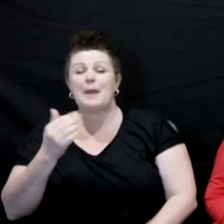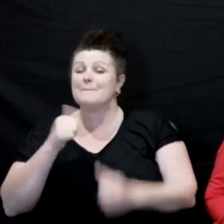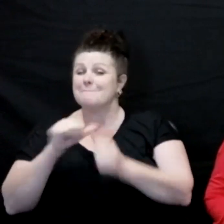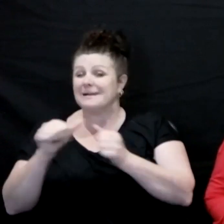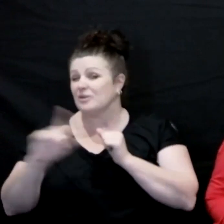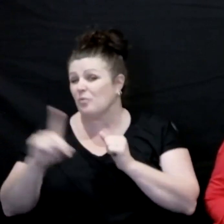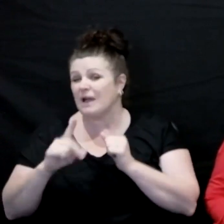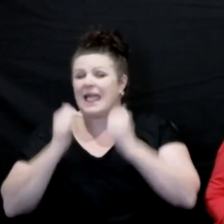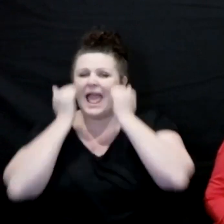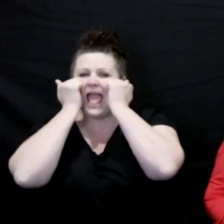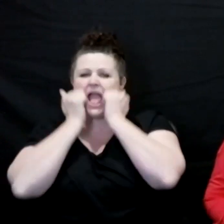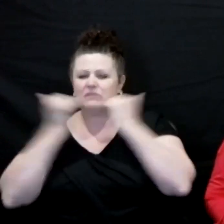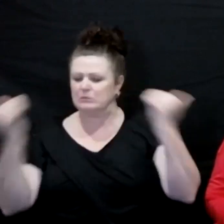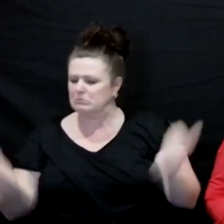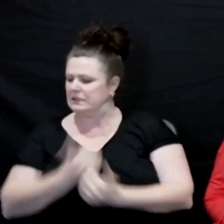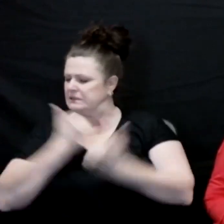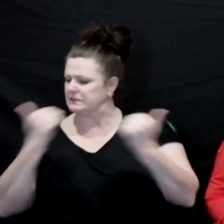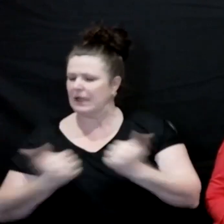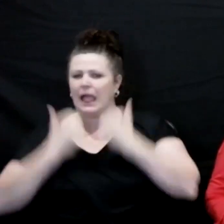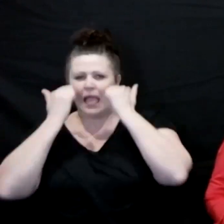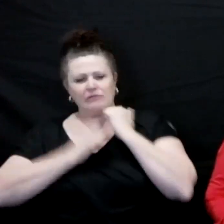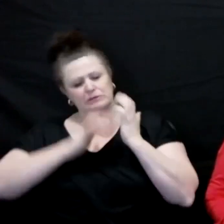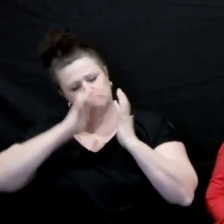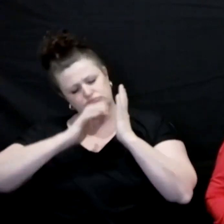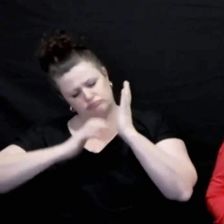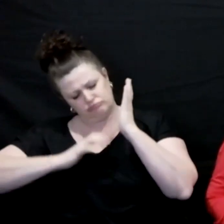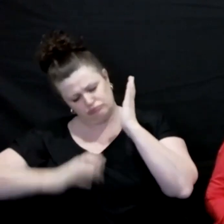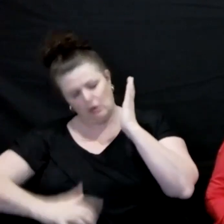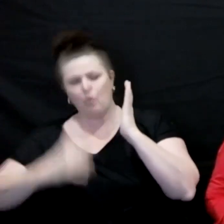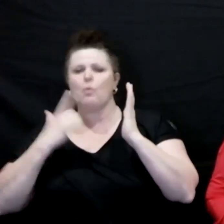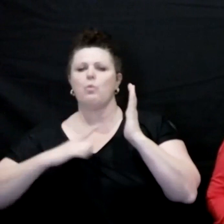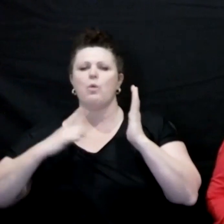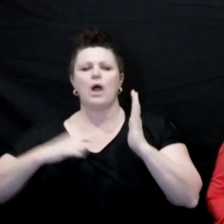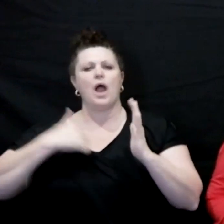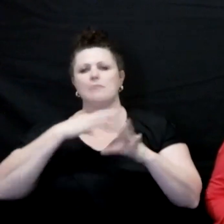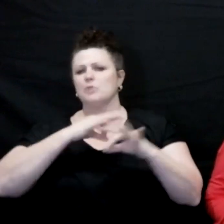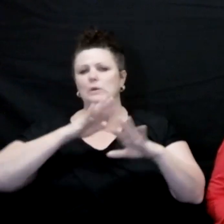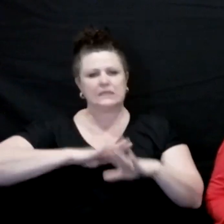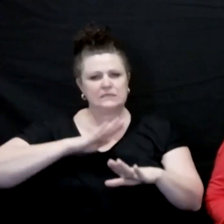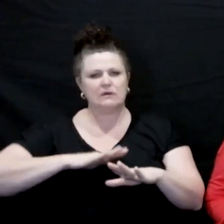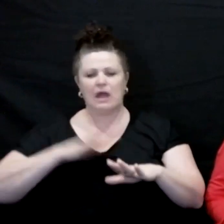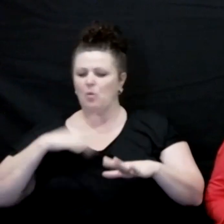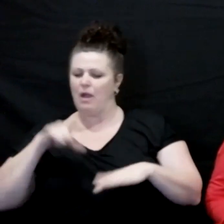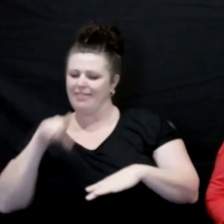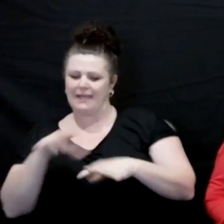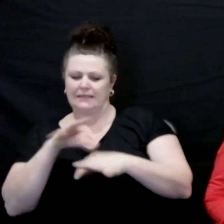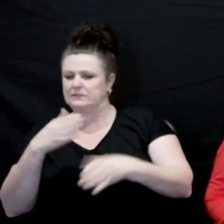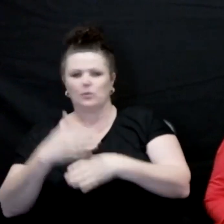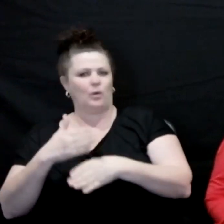evidence as you can of the change or of why you're dissatisfied and why something isn't working.